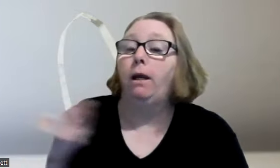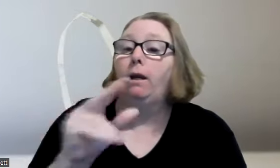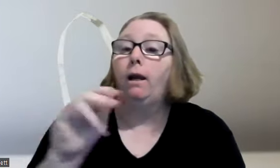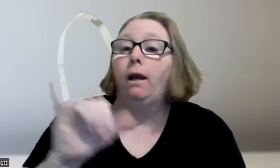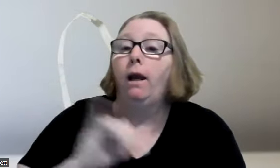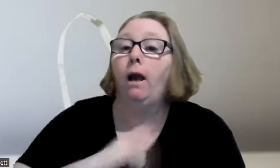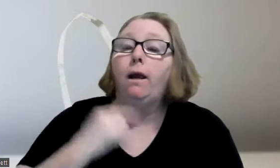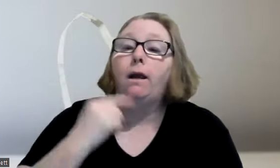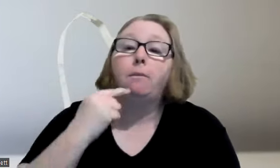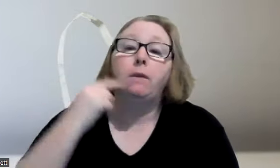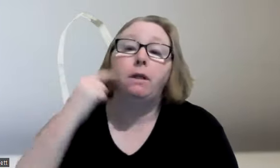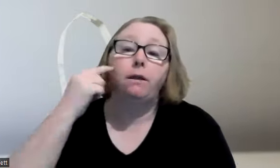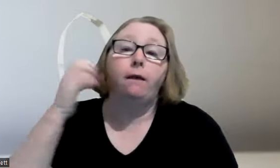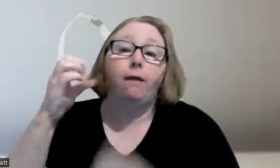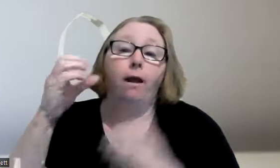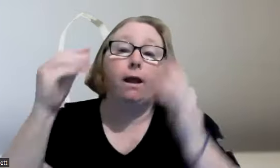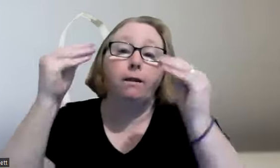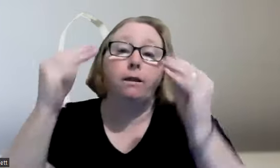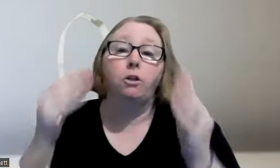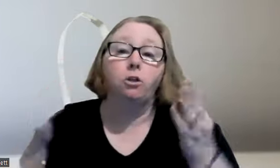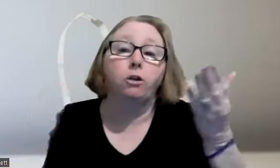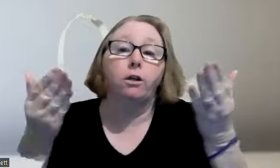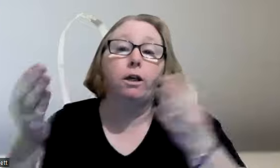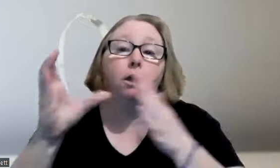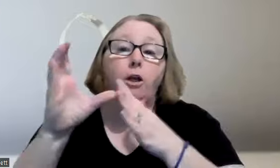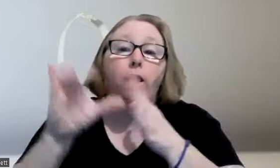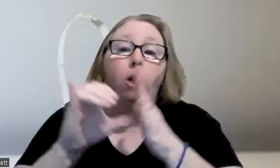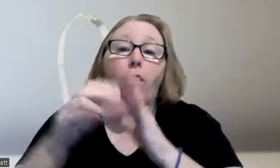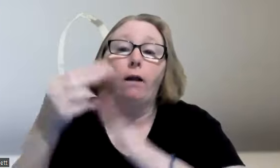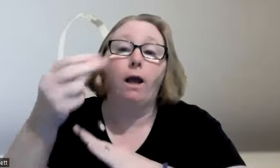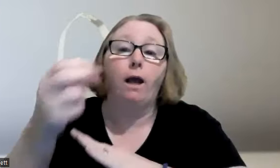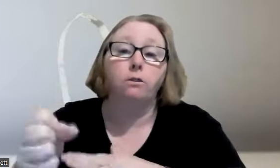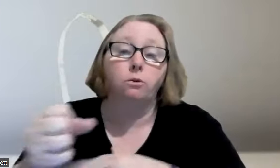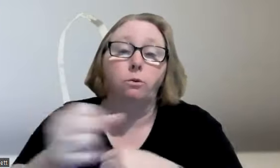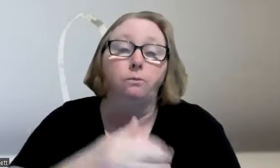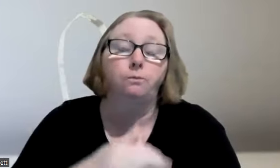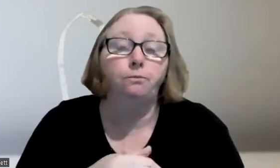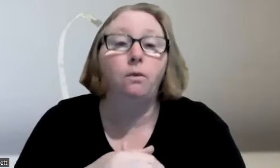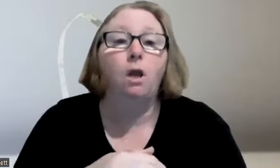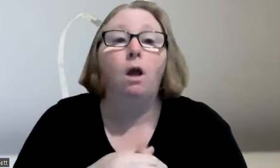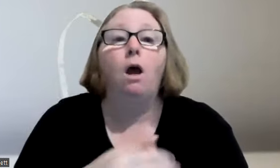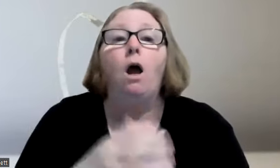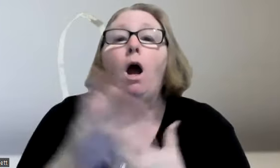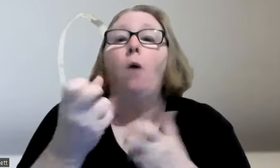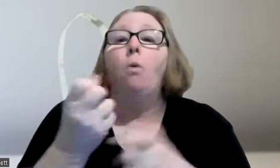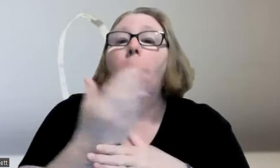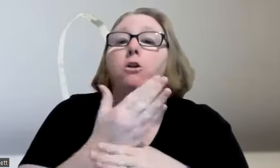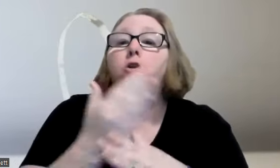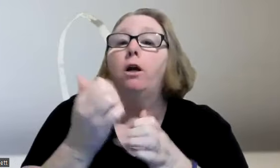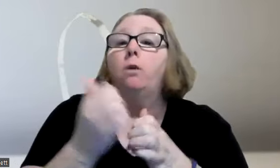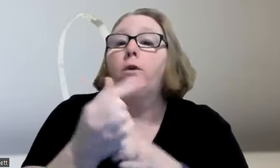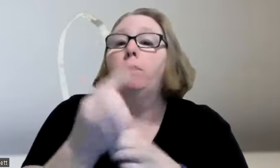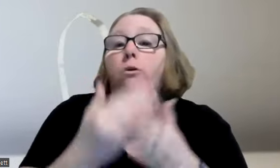Bennett, and I am the deaf ed teacher here at Crowley High School. I want to share with you